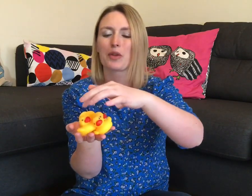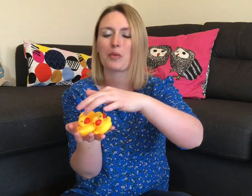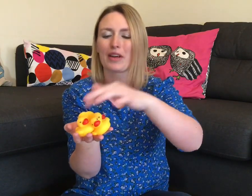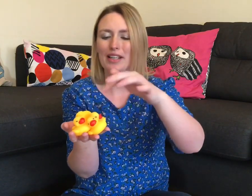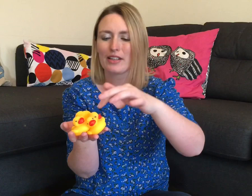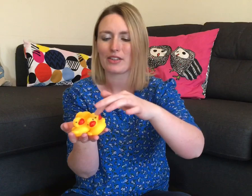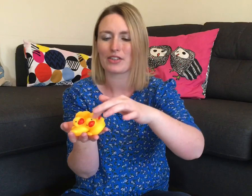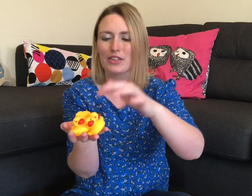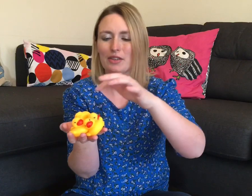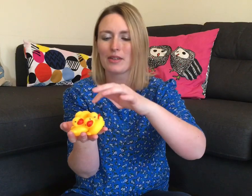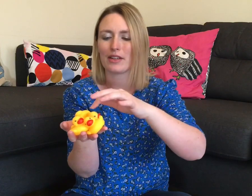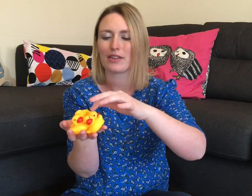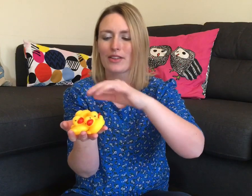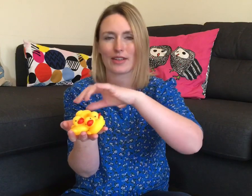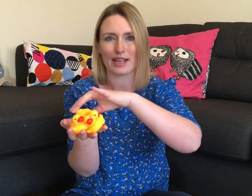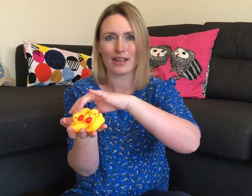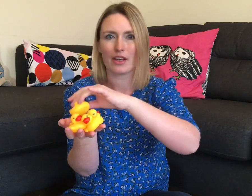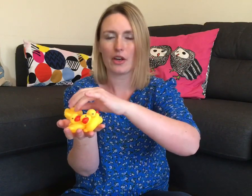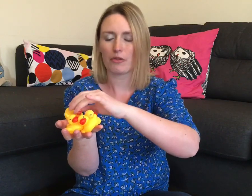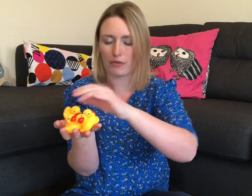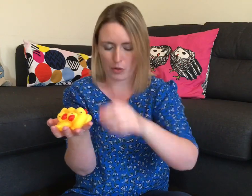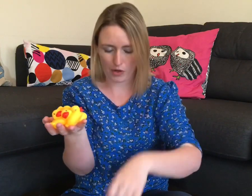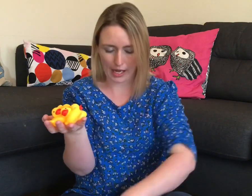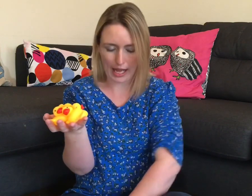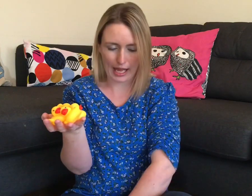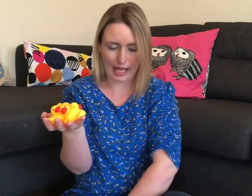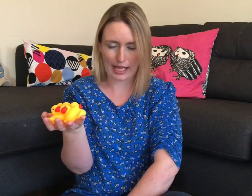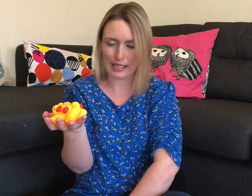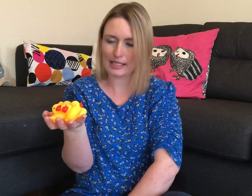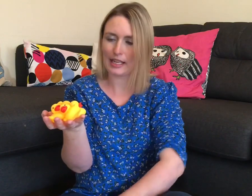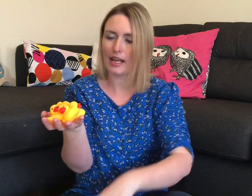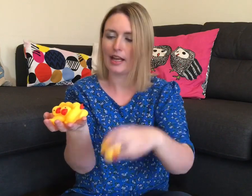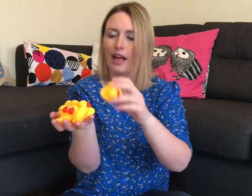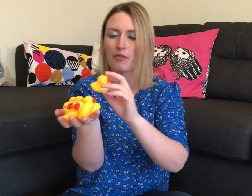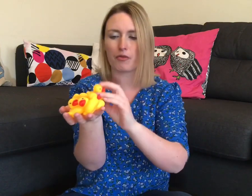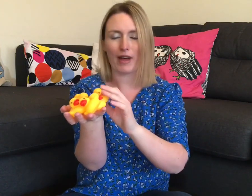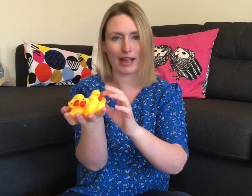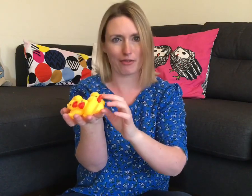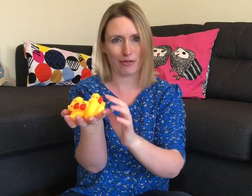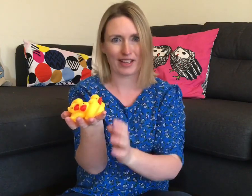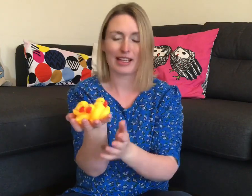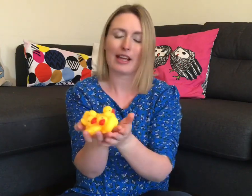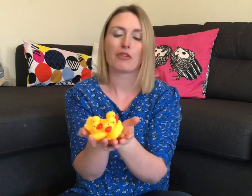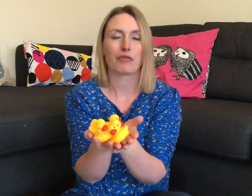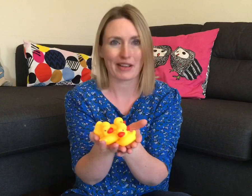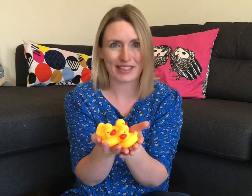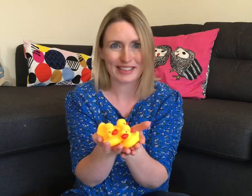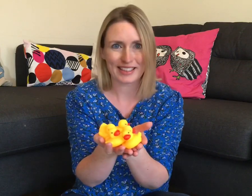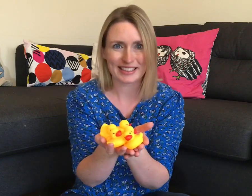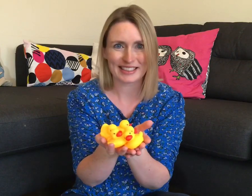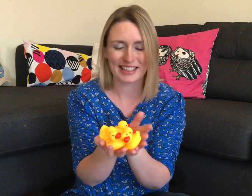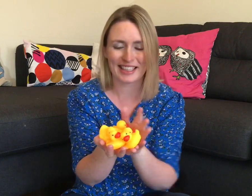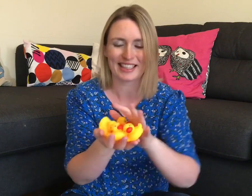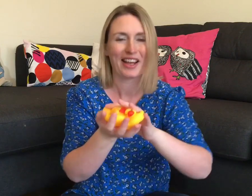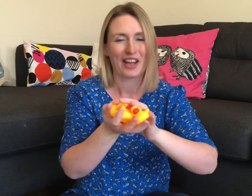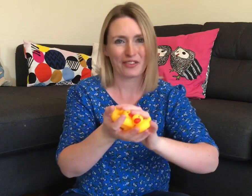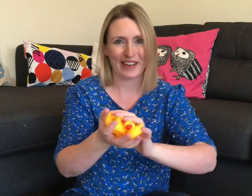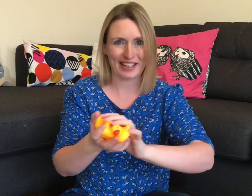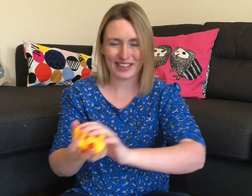one two three four and five five little ducks very good